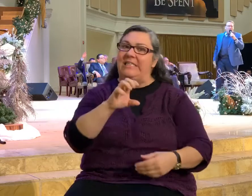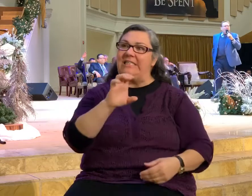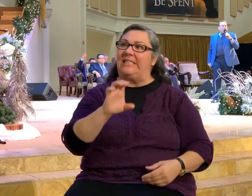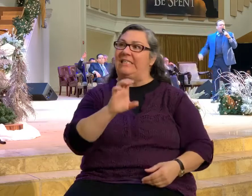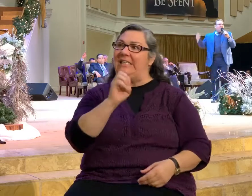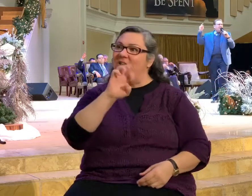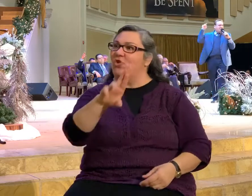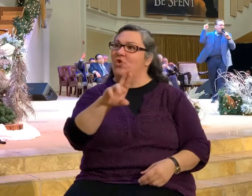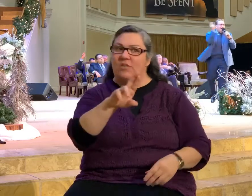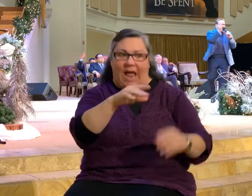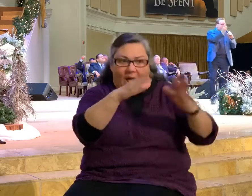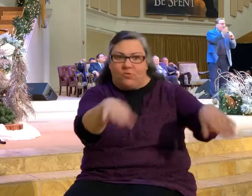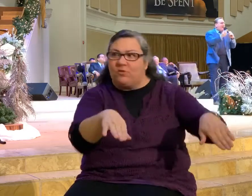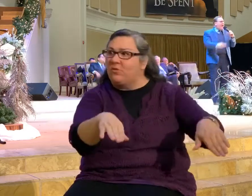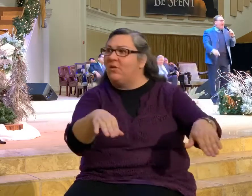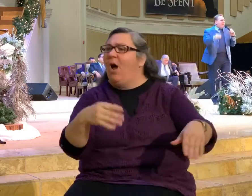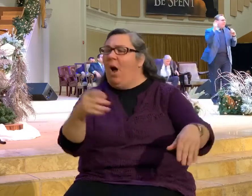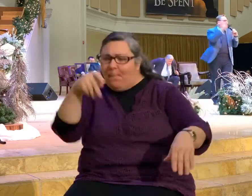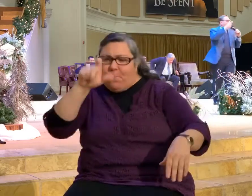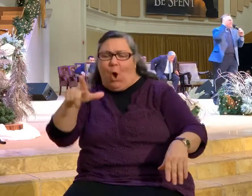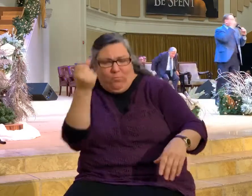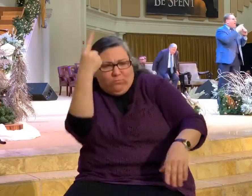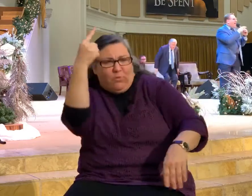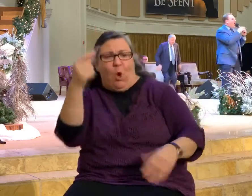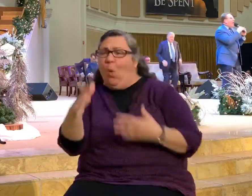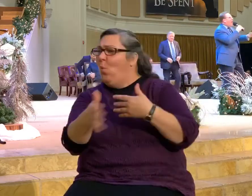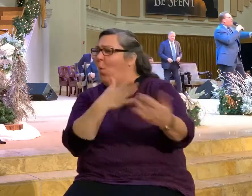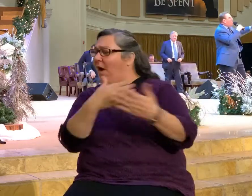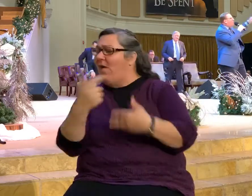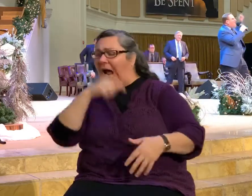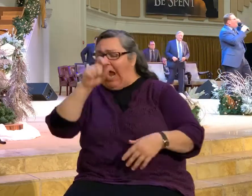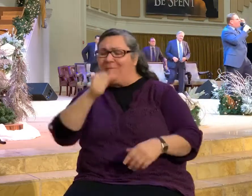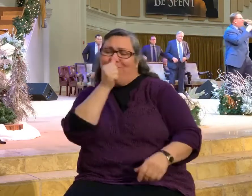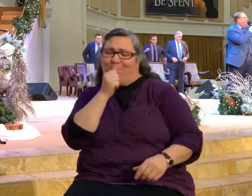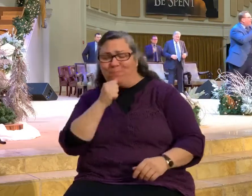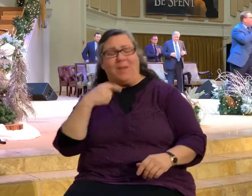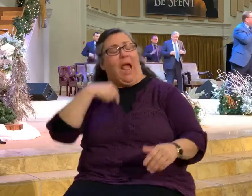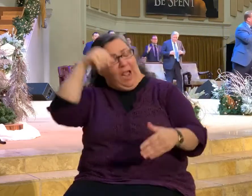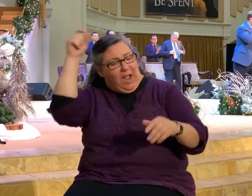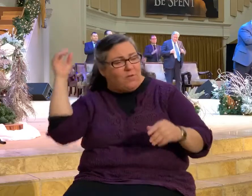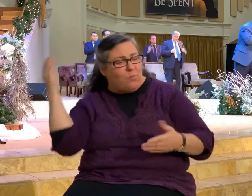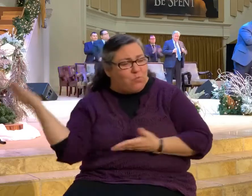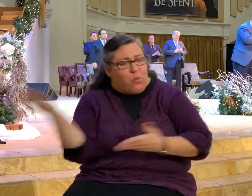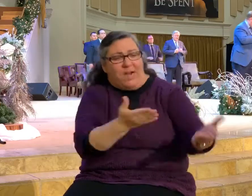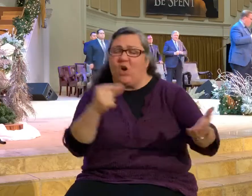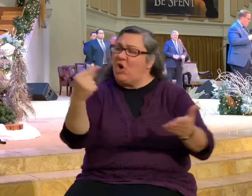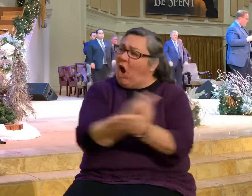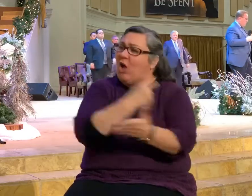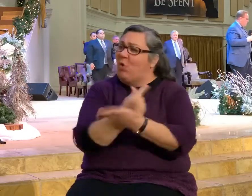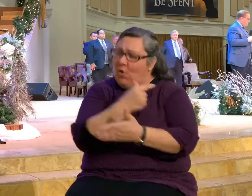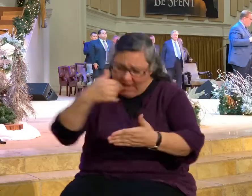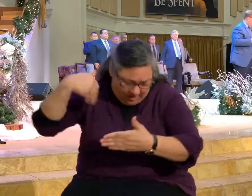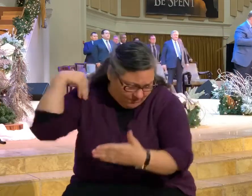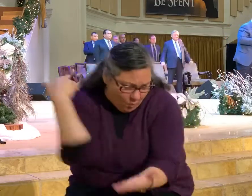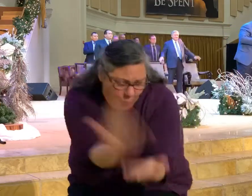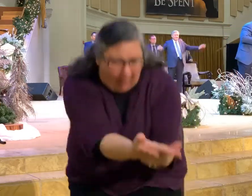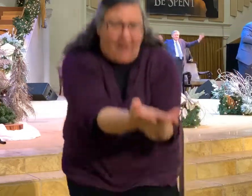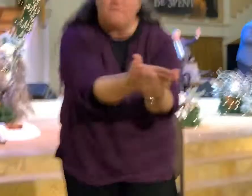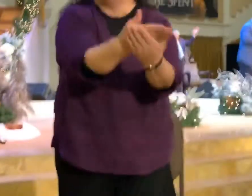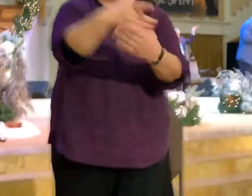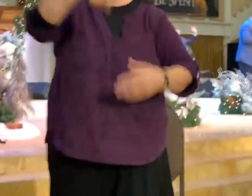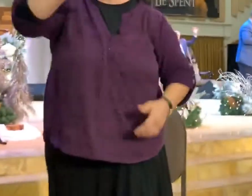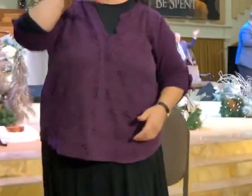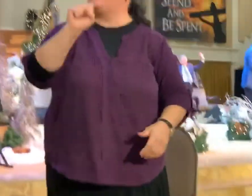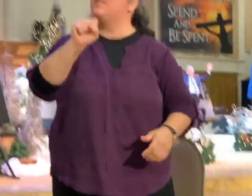got to go through, I'm going to get the gospel. And it made its way all the way into the palace of Nero.